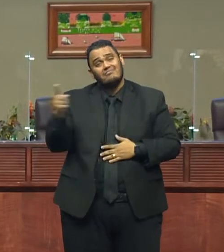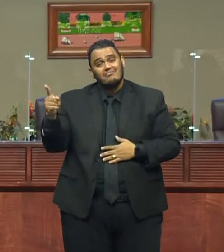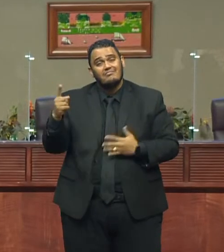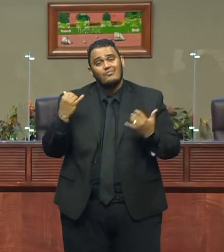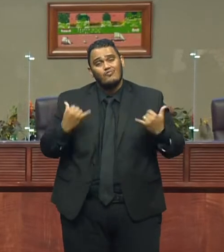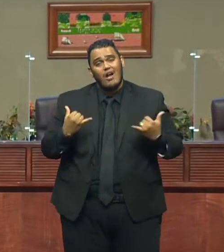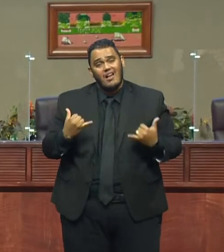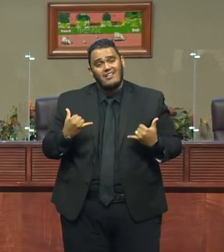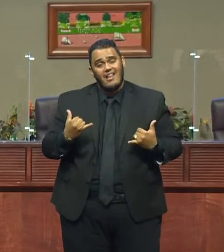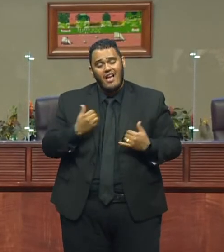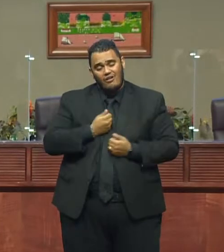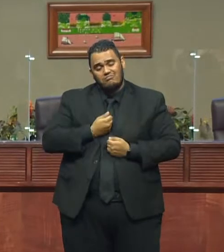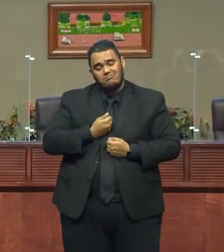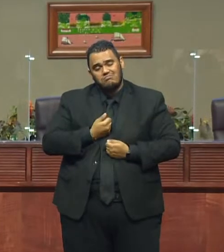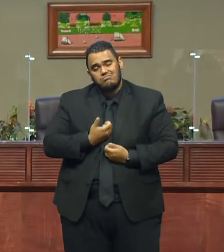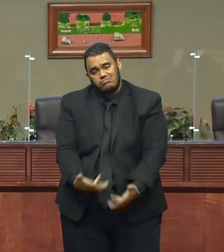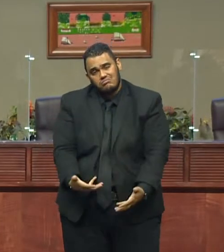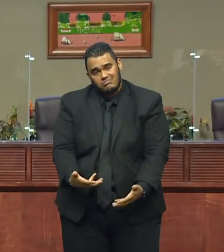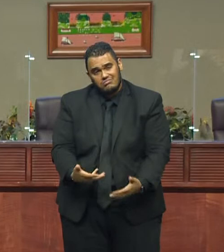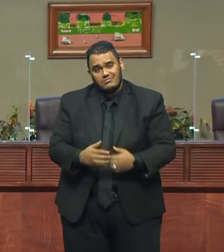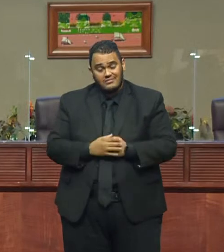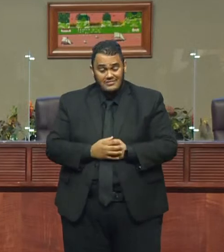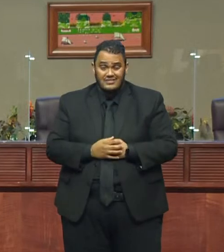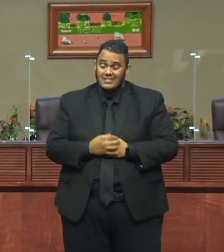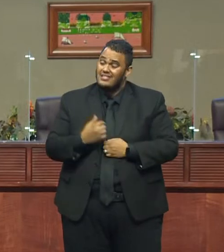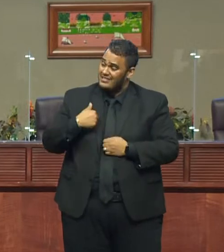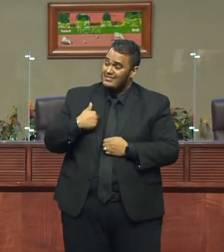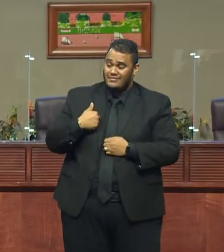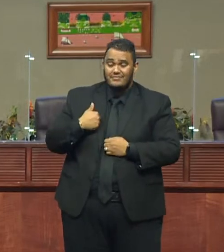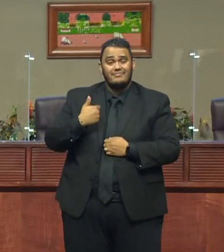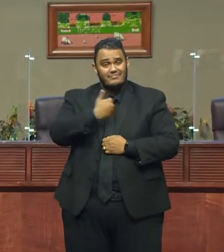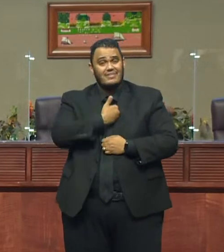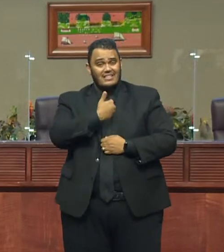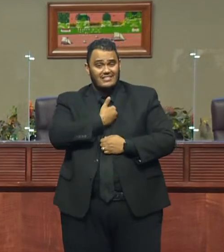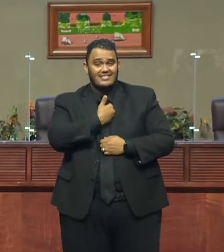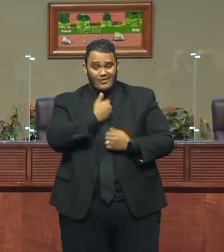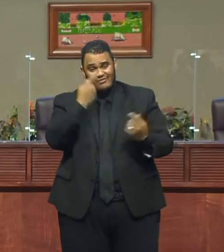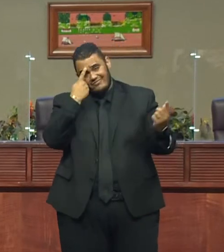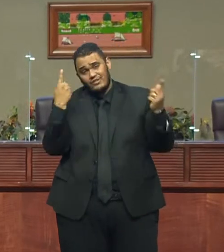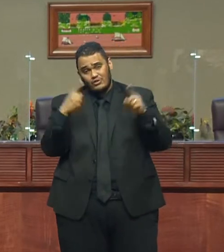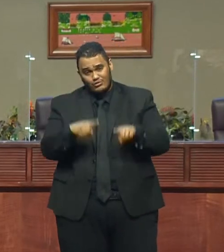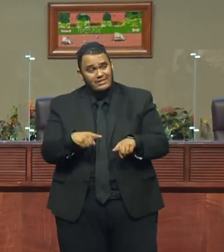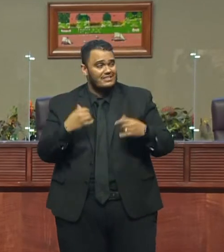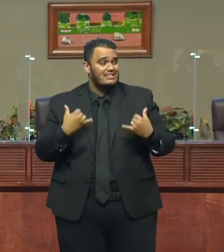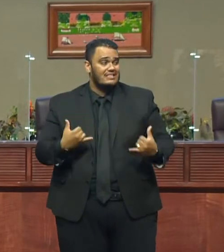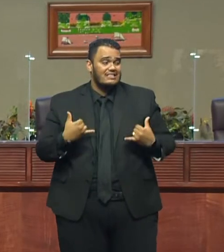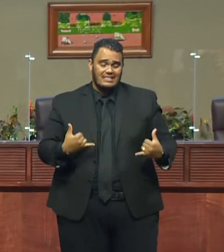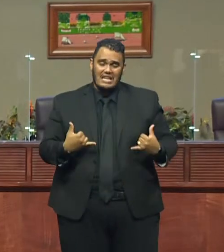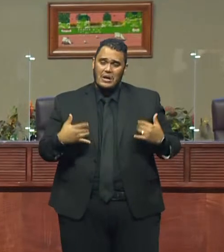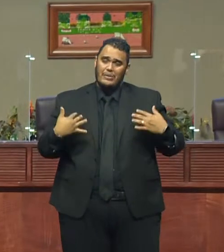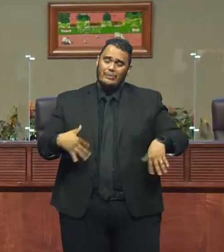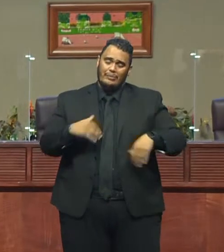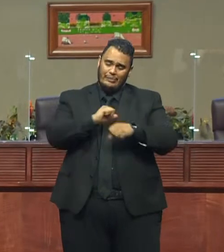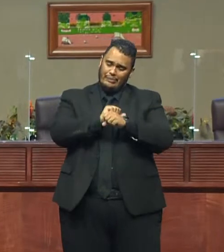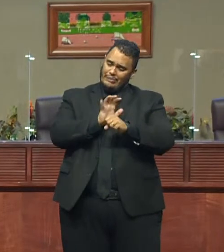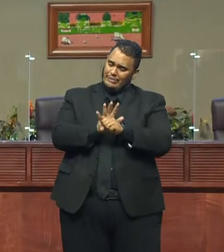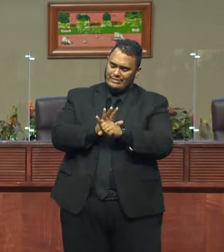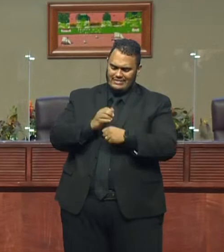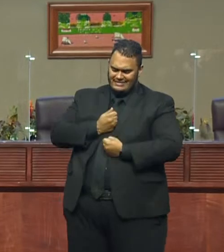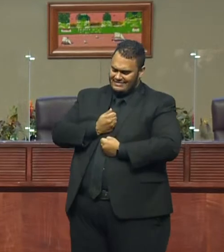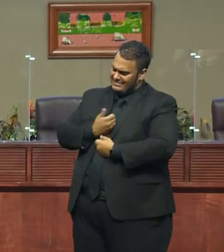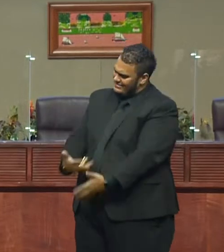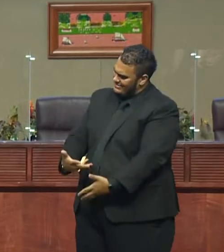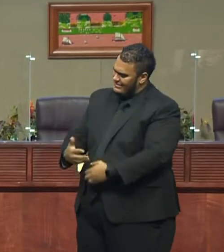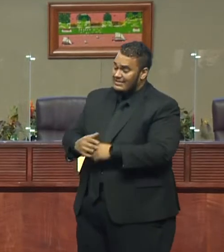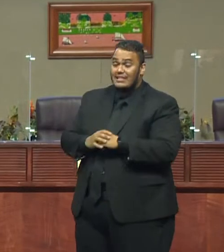something I've experienced myself, quite honestly. And it's been a long road for sure, but it remains important that we stay the course. And if